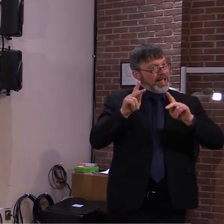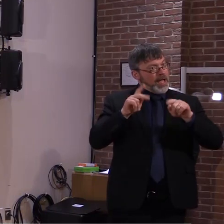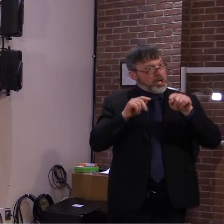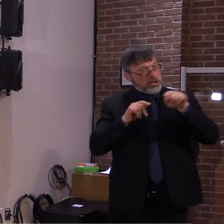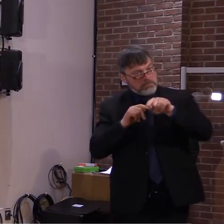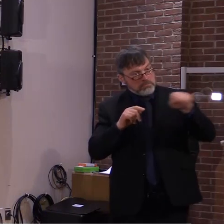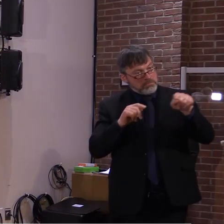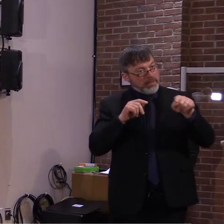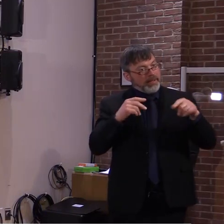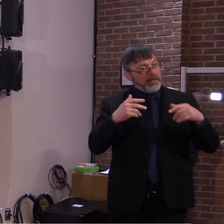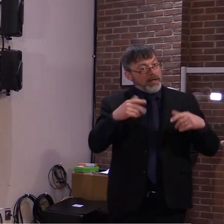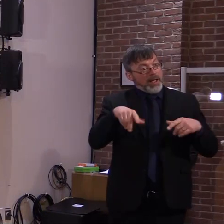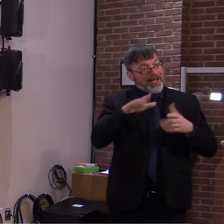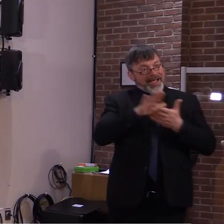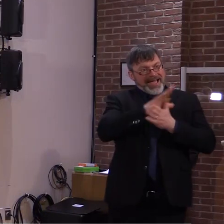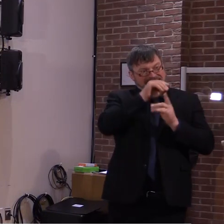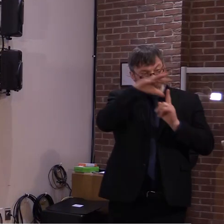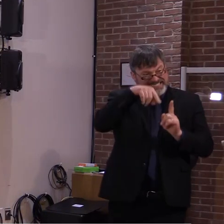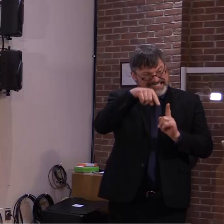That's happened already.